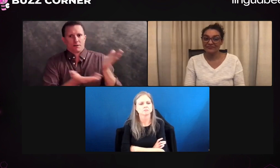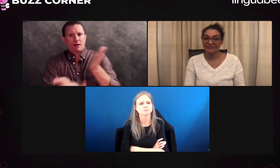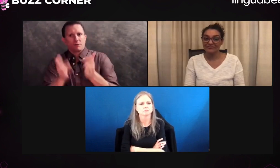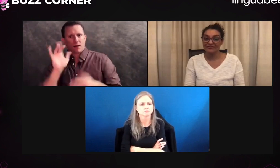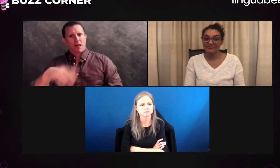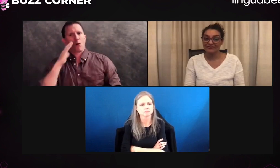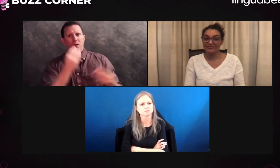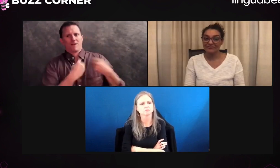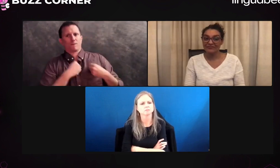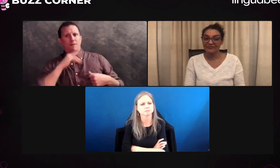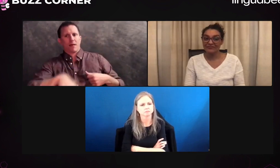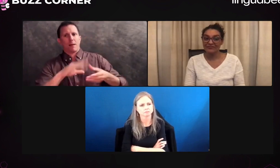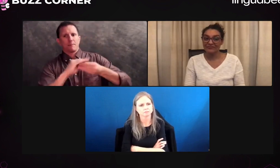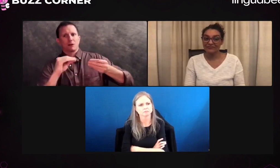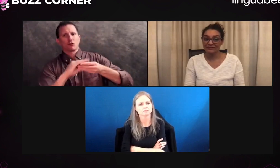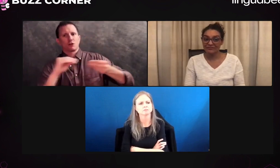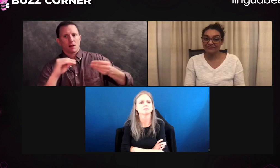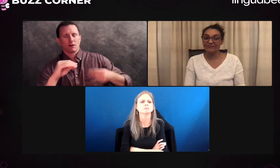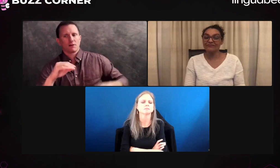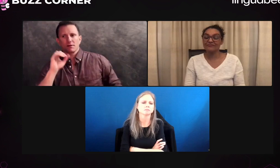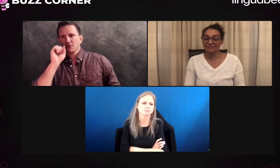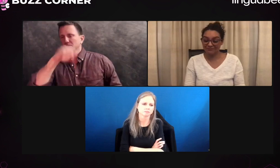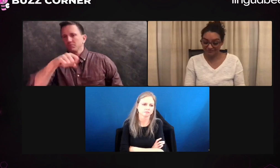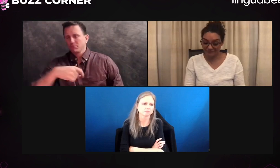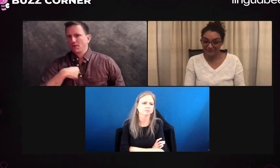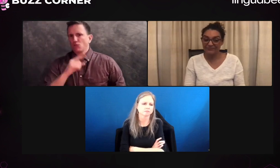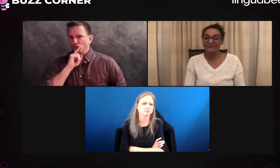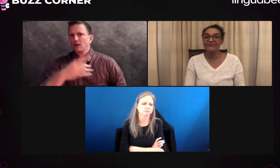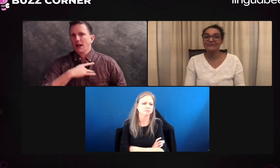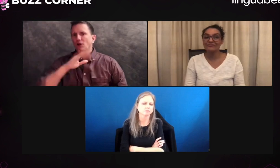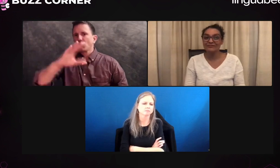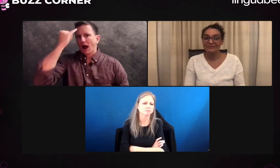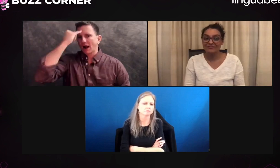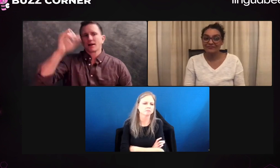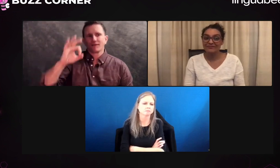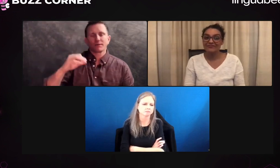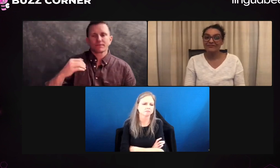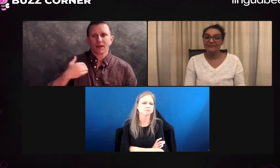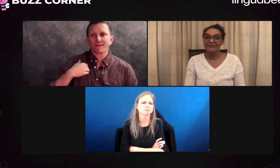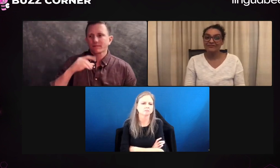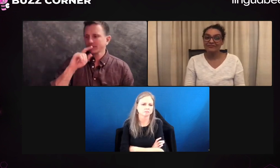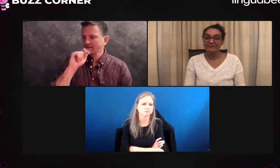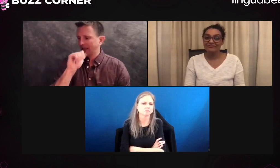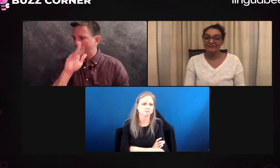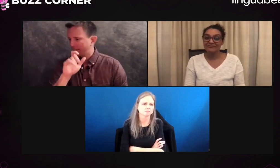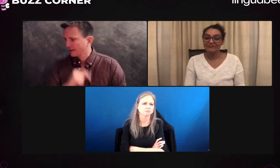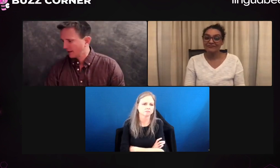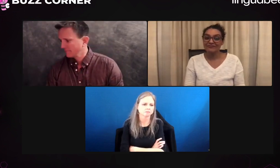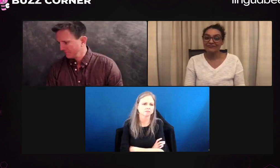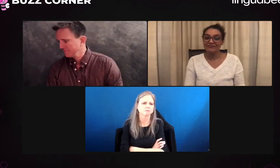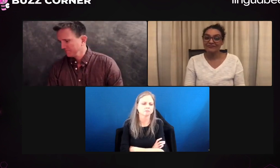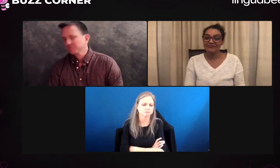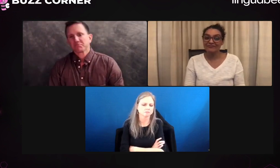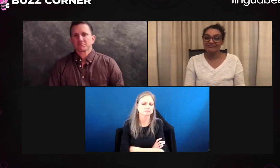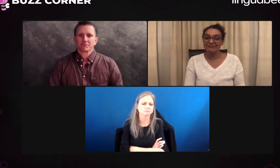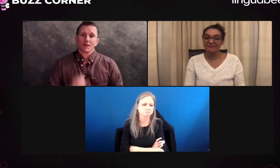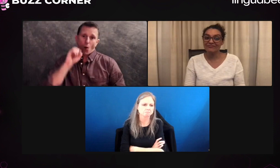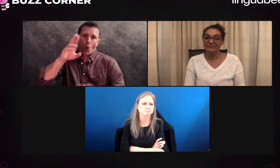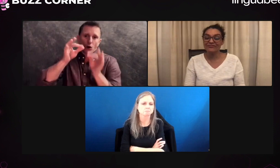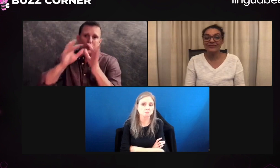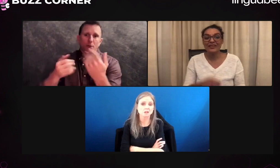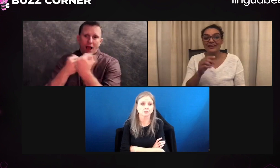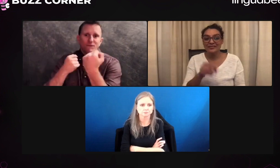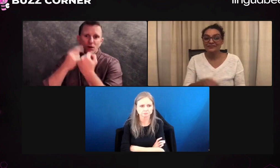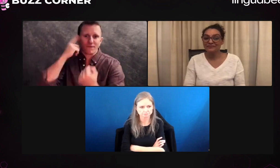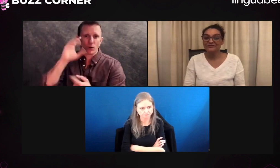in the room. If interpreters were willing to bring that kind of attitude to reinforce their work, I think that that's a very